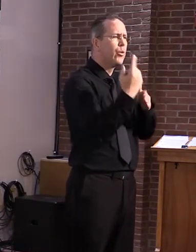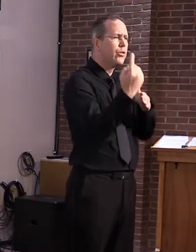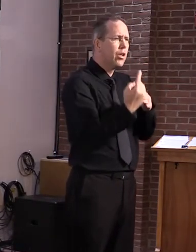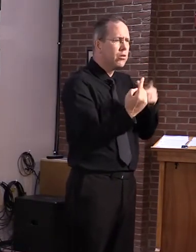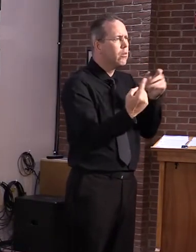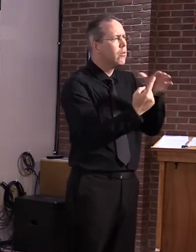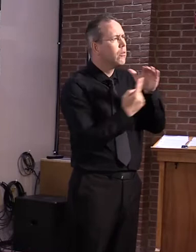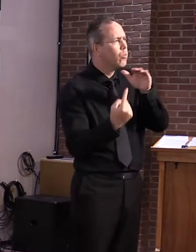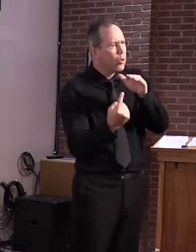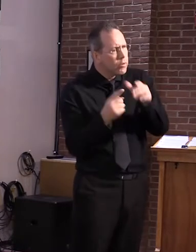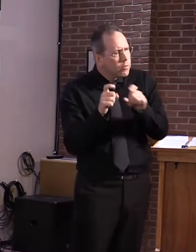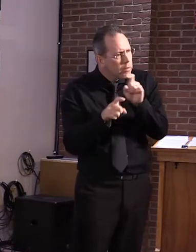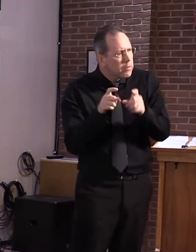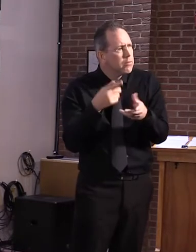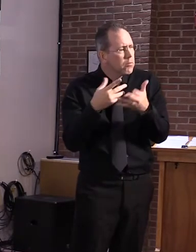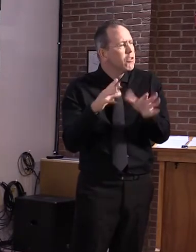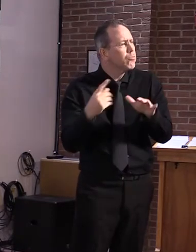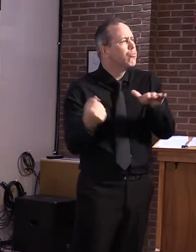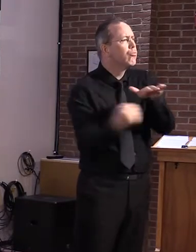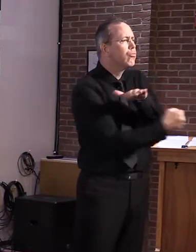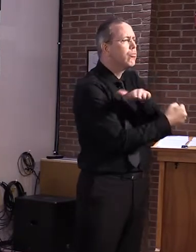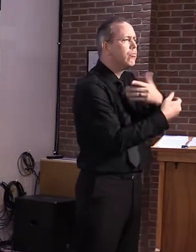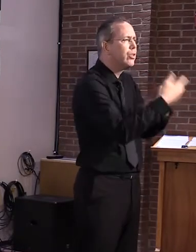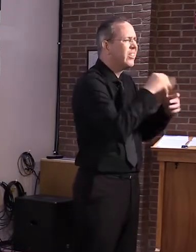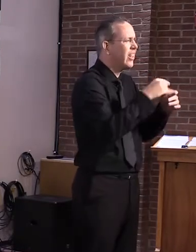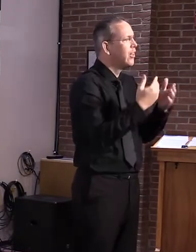I see. Thank you, Mr. Smith. I'm just